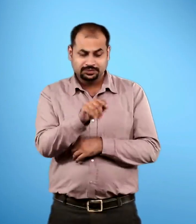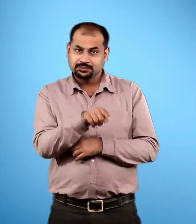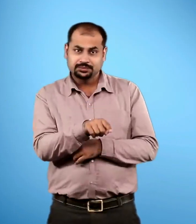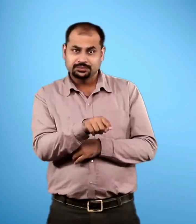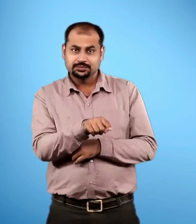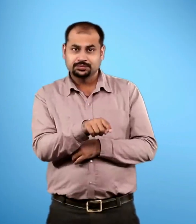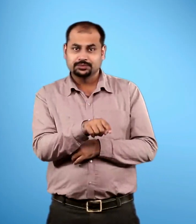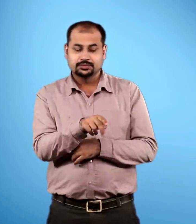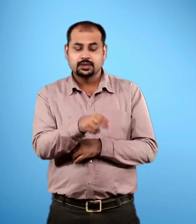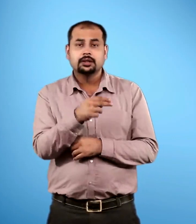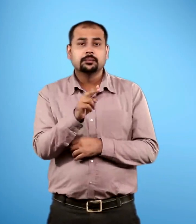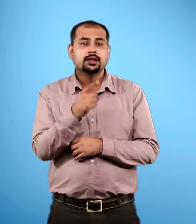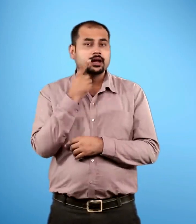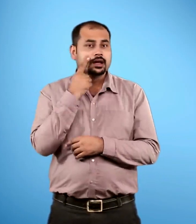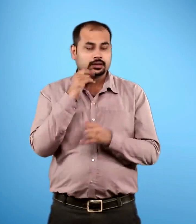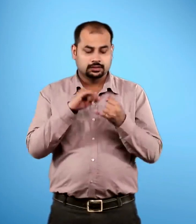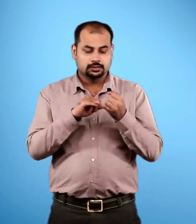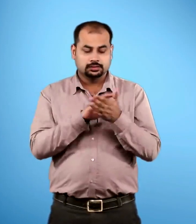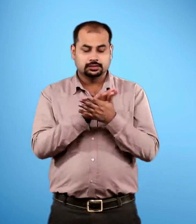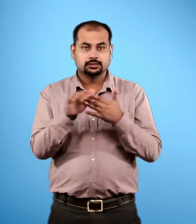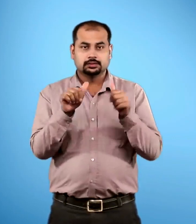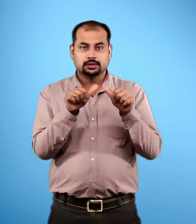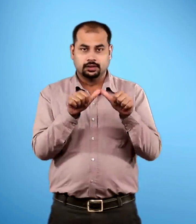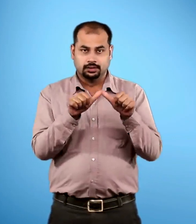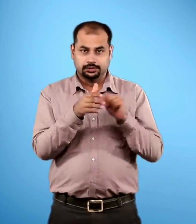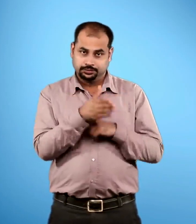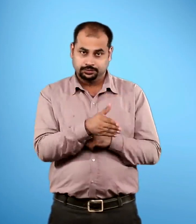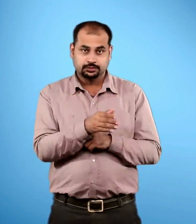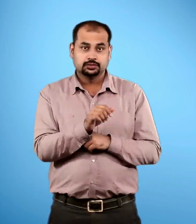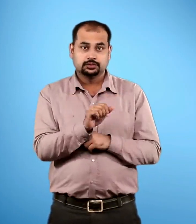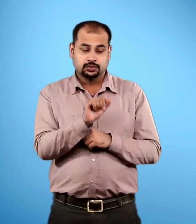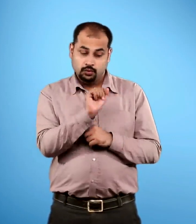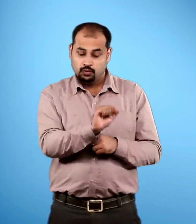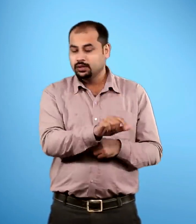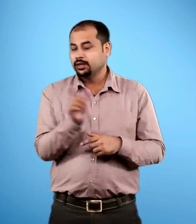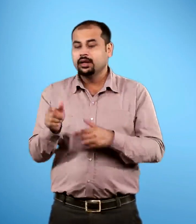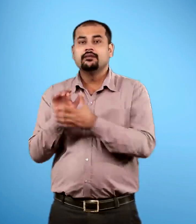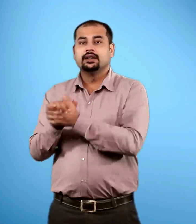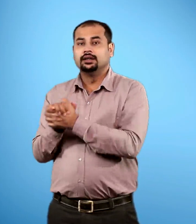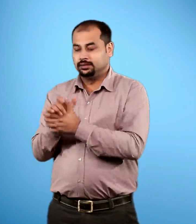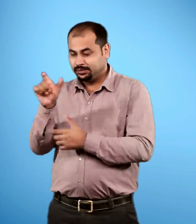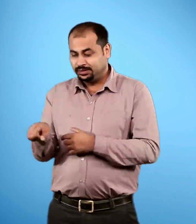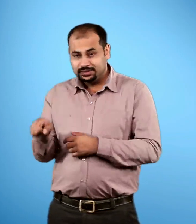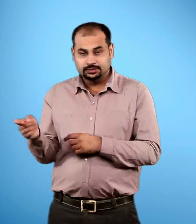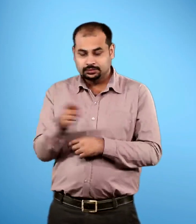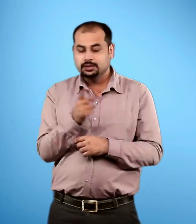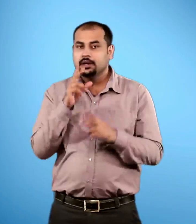This page has a series of pictures where Isha and her friend are talking to each other.